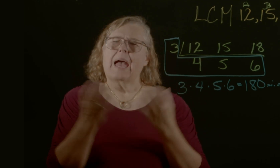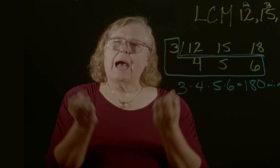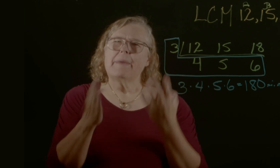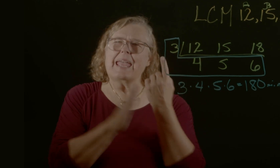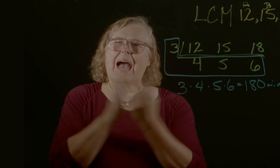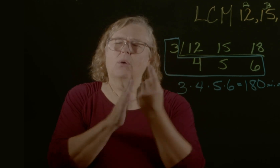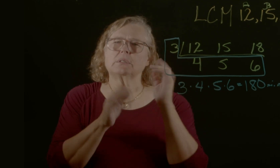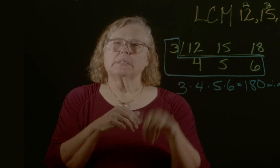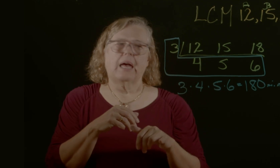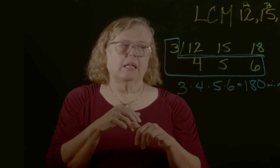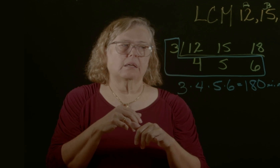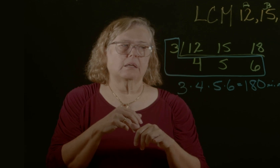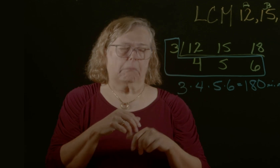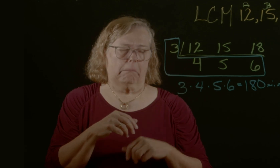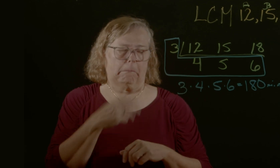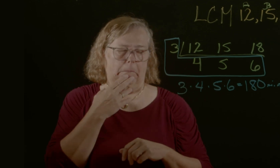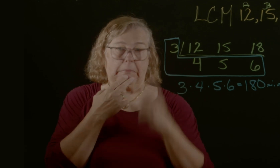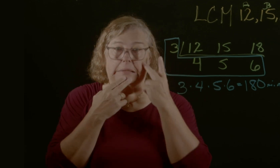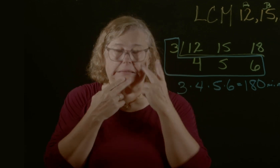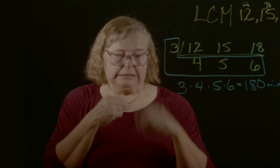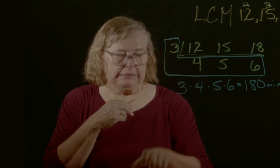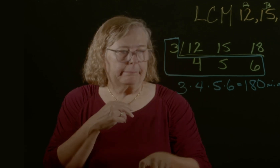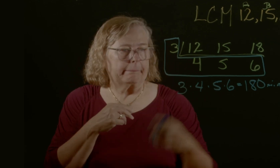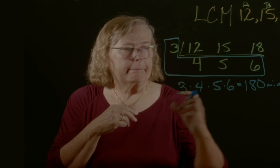Well, how many hours is that? Let's see.